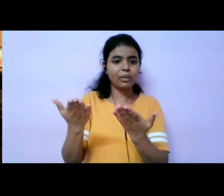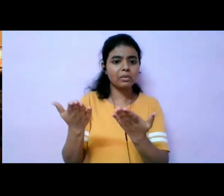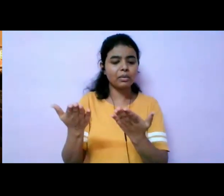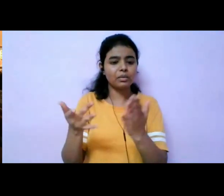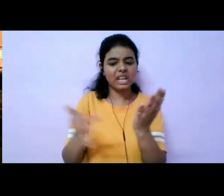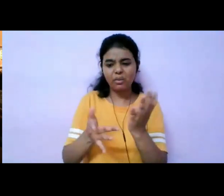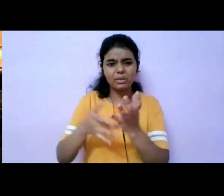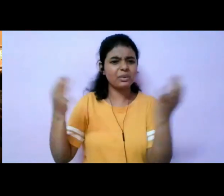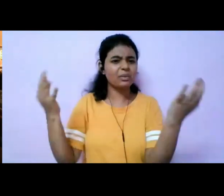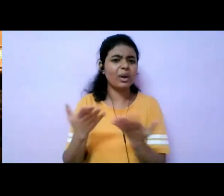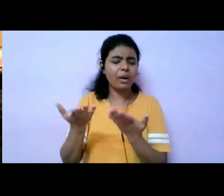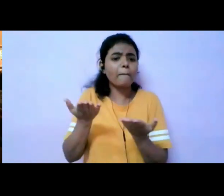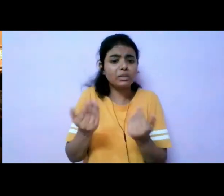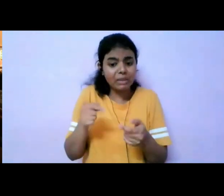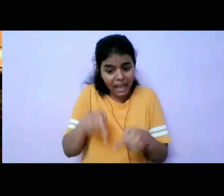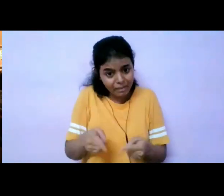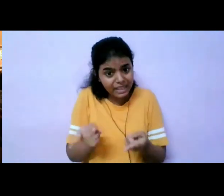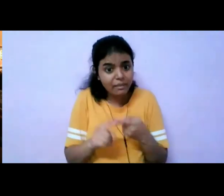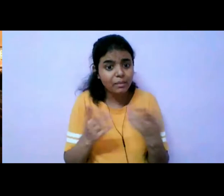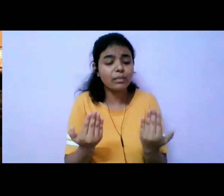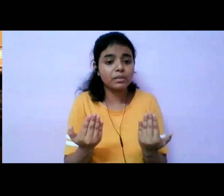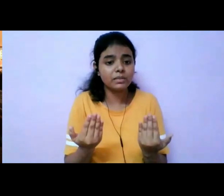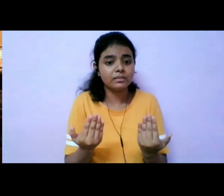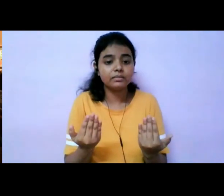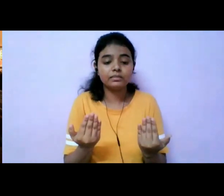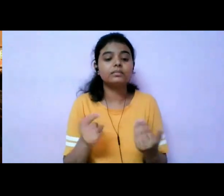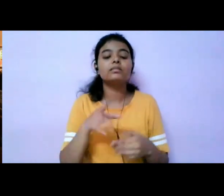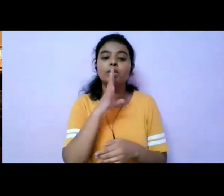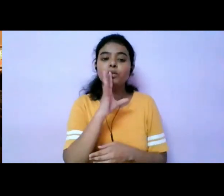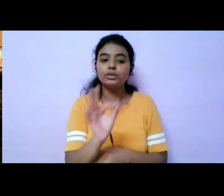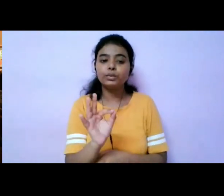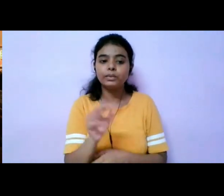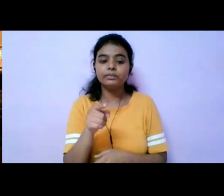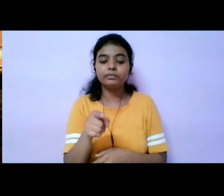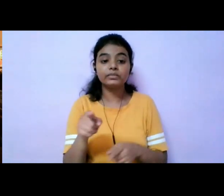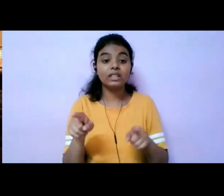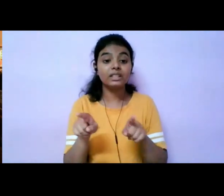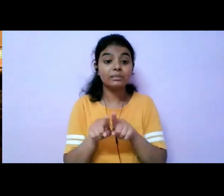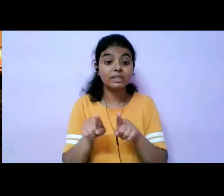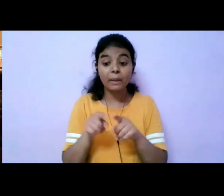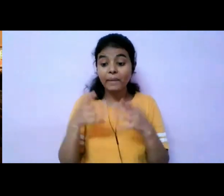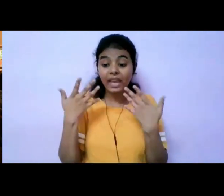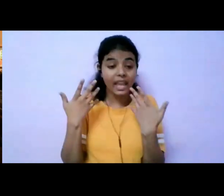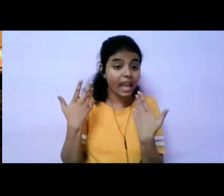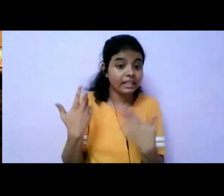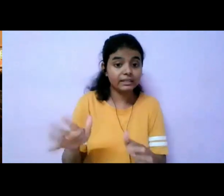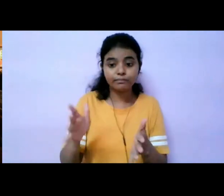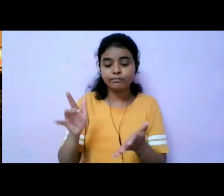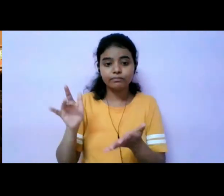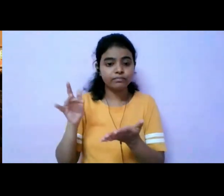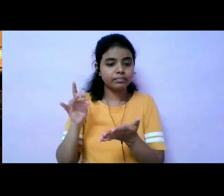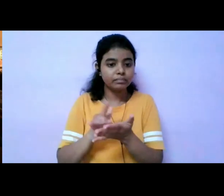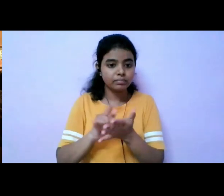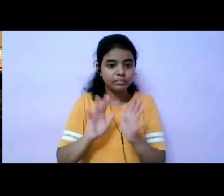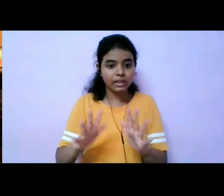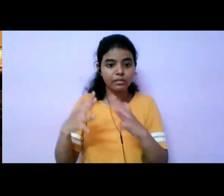now. So, you know, it's also true if we stay on a naval theme that the United